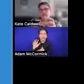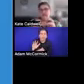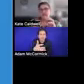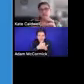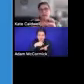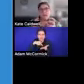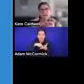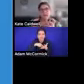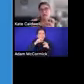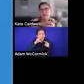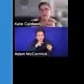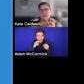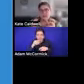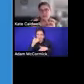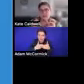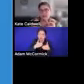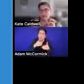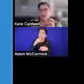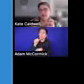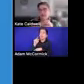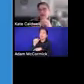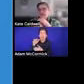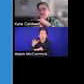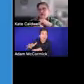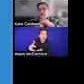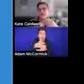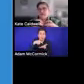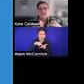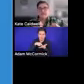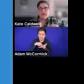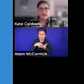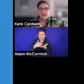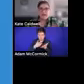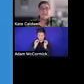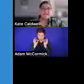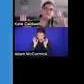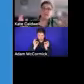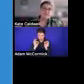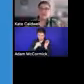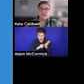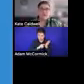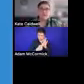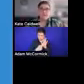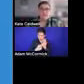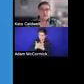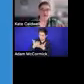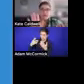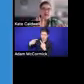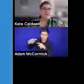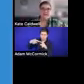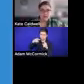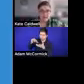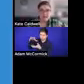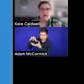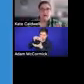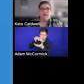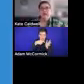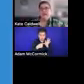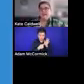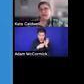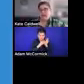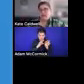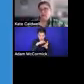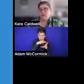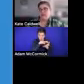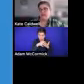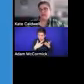day, that's sort of what we're talking about here. And so intersectionality, it's not just a theory. You can't stop there.